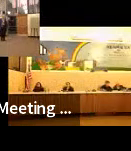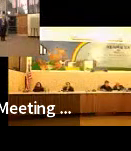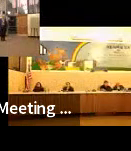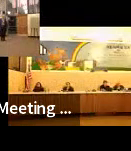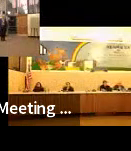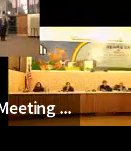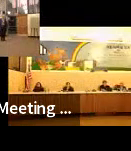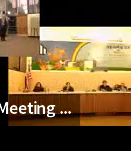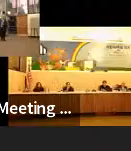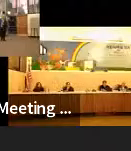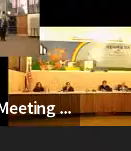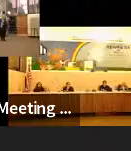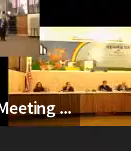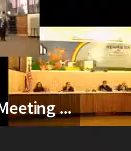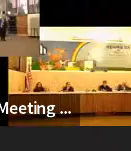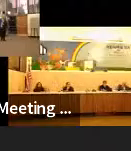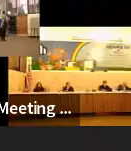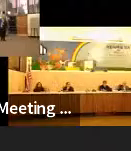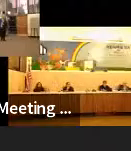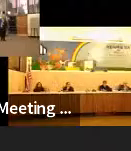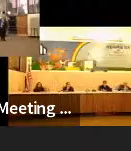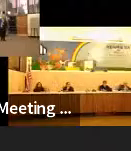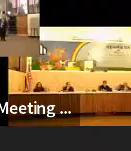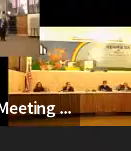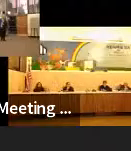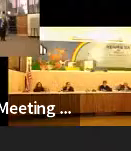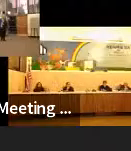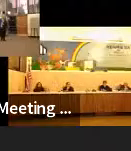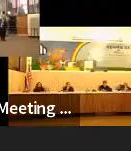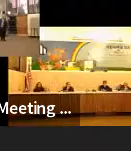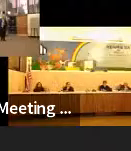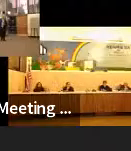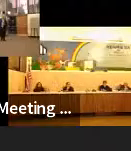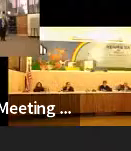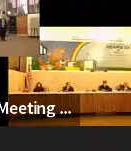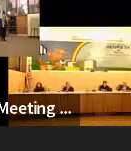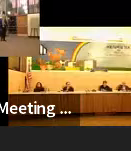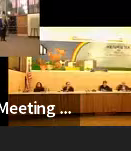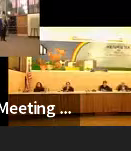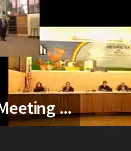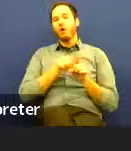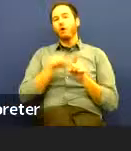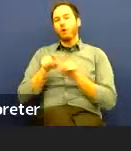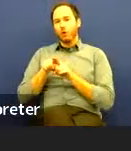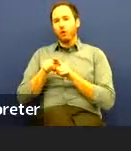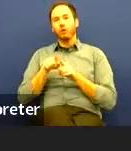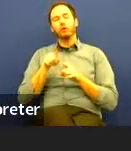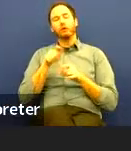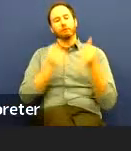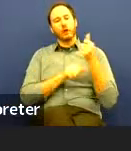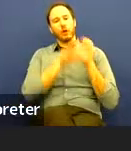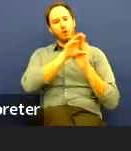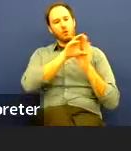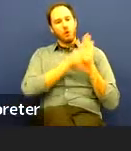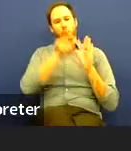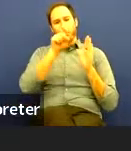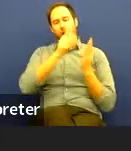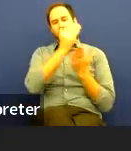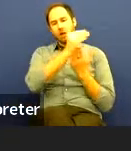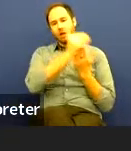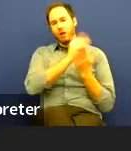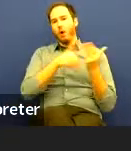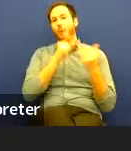else. So that may or may not occur. In addition to that, as you know, under your code, you have to list all